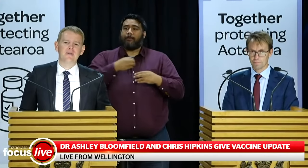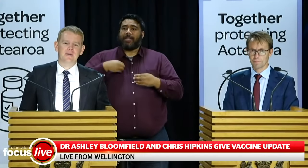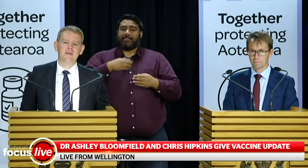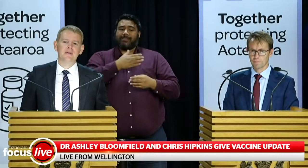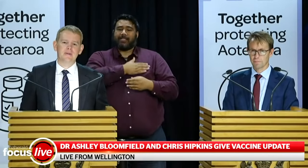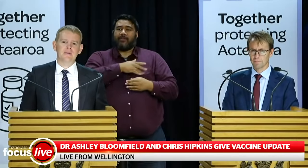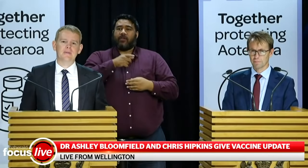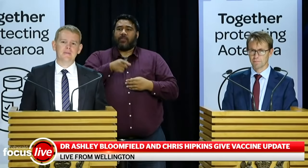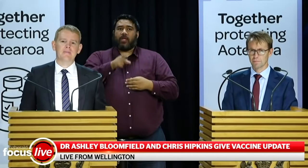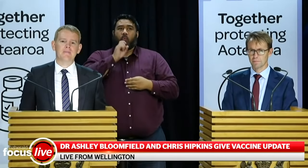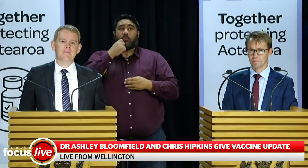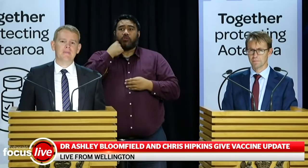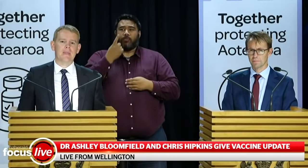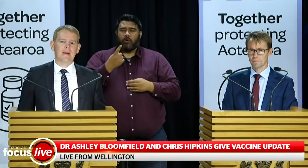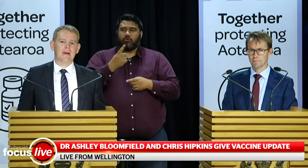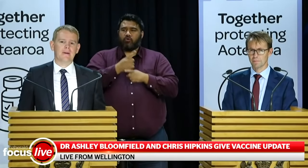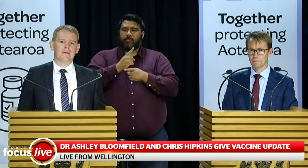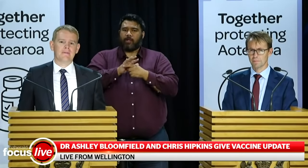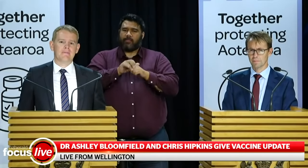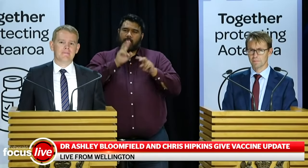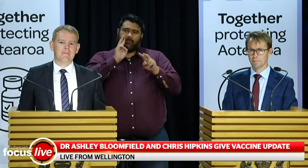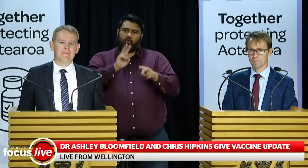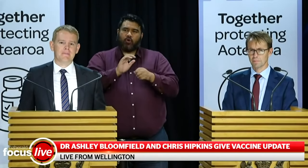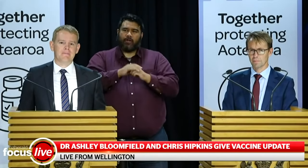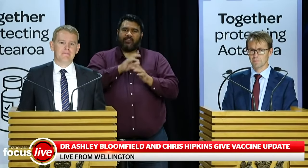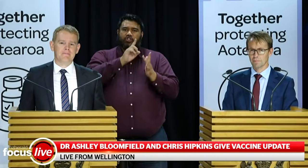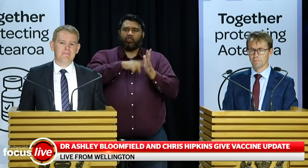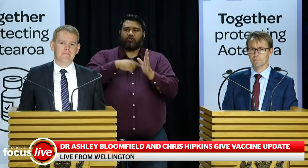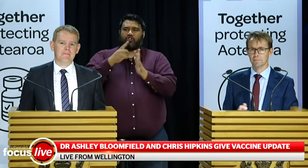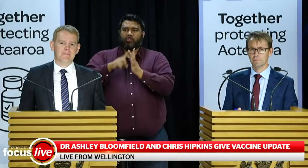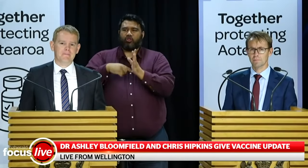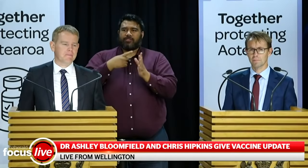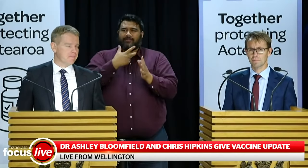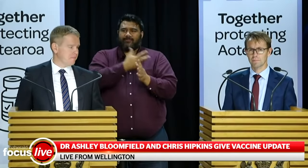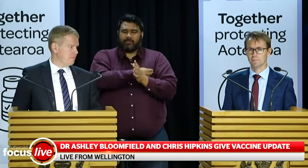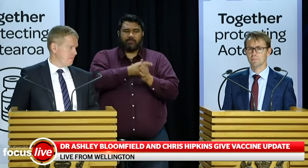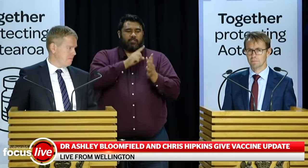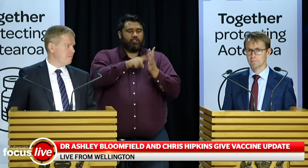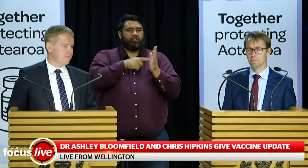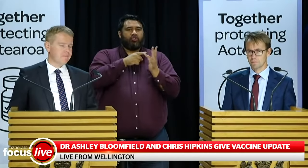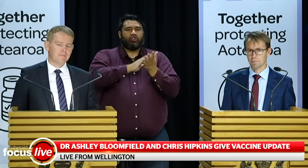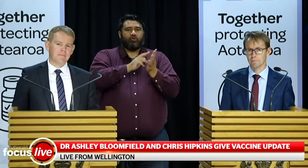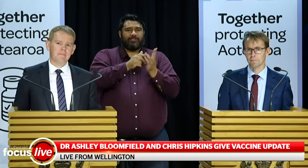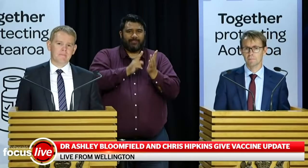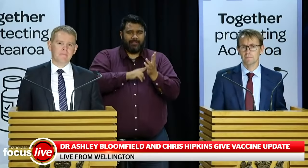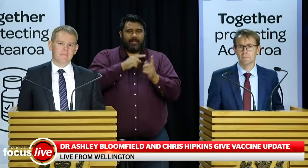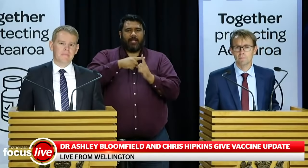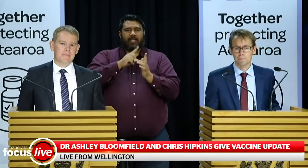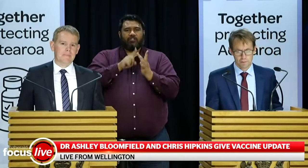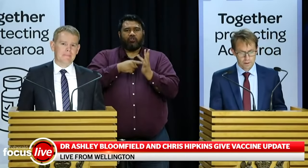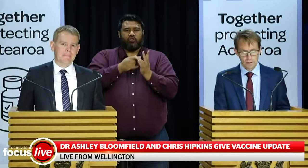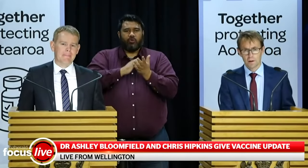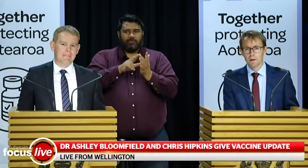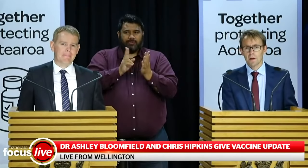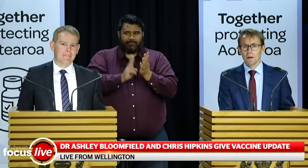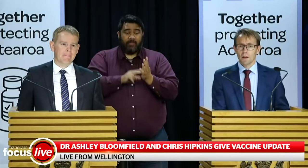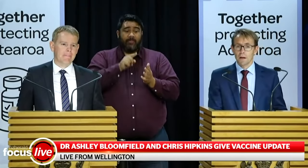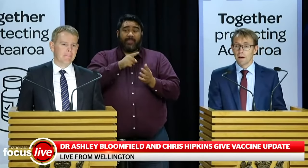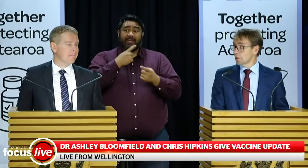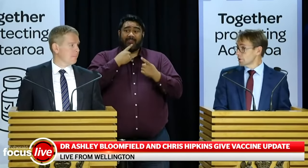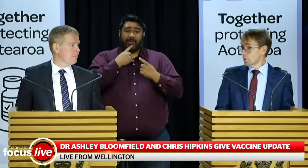Johnson vaccine tomorrow. Is there any indication that it's going to be stalled after it's been paused overseas? Is that information that they've gathered now out of